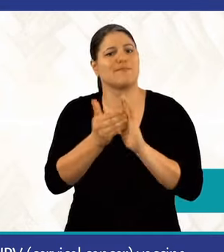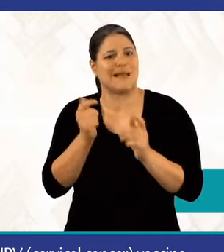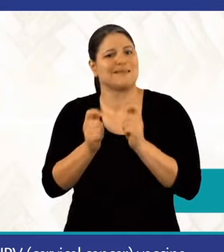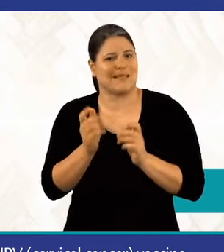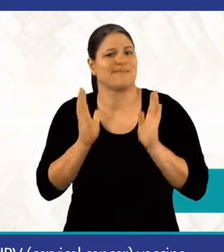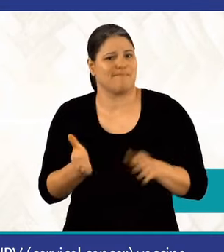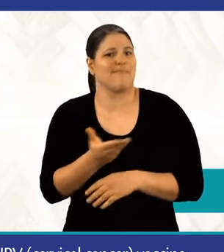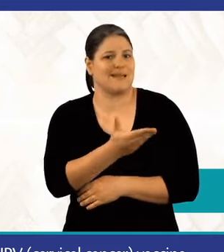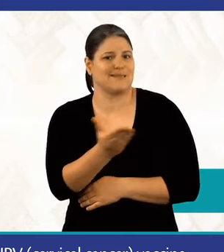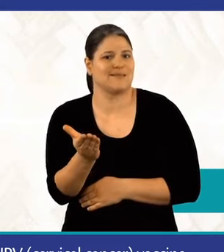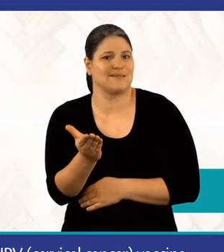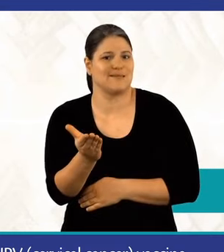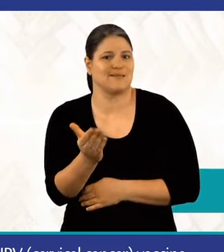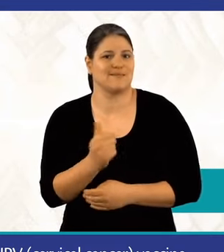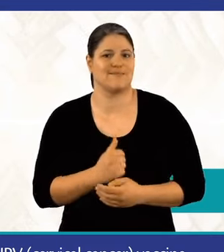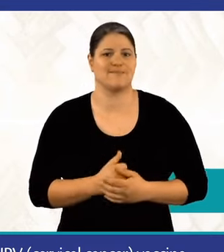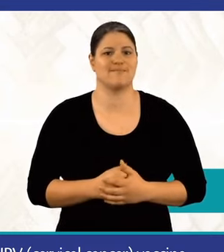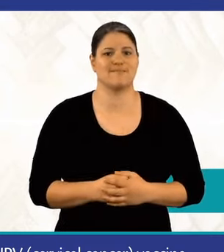must continue to have cervical smear tests.